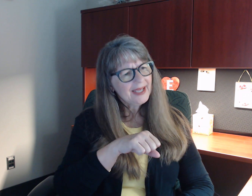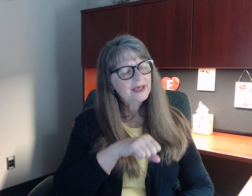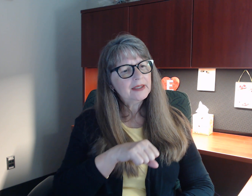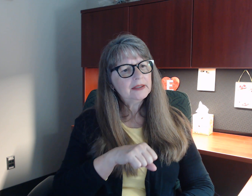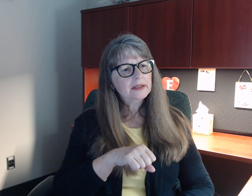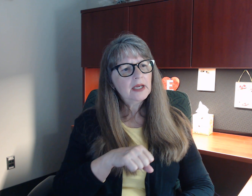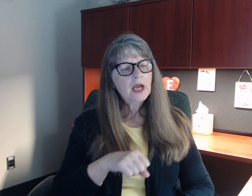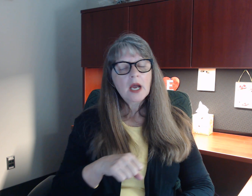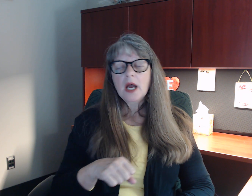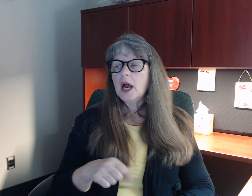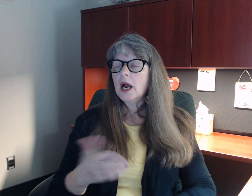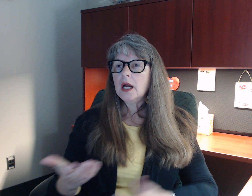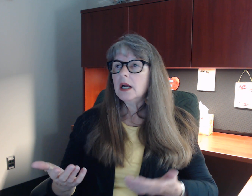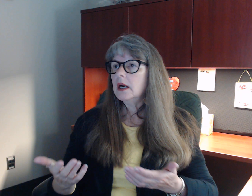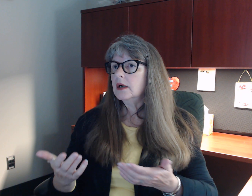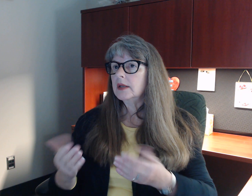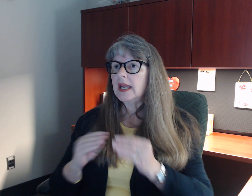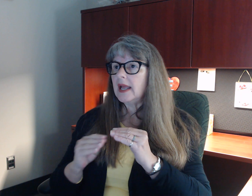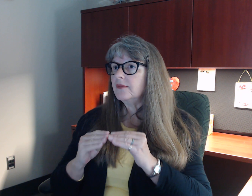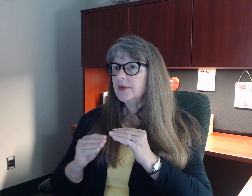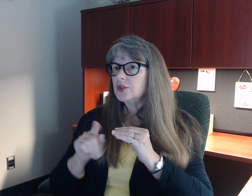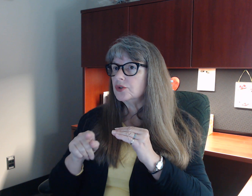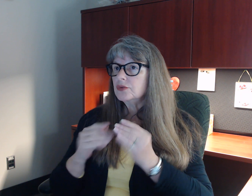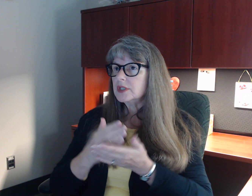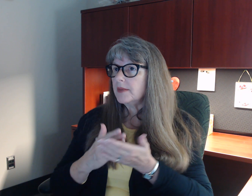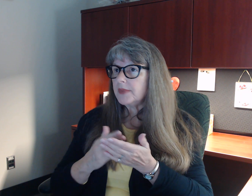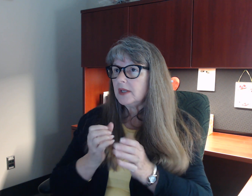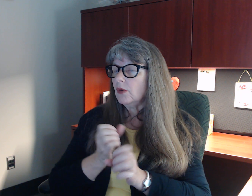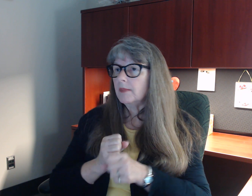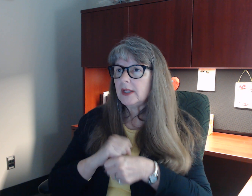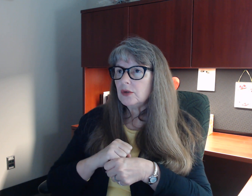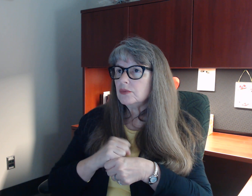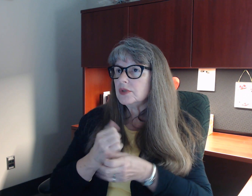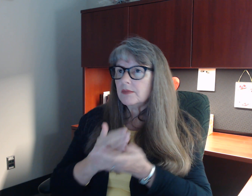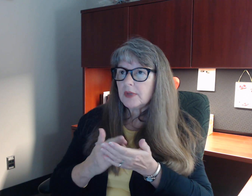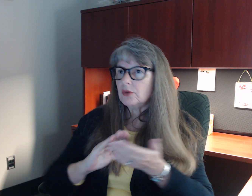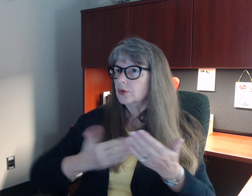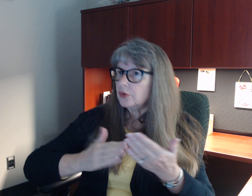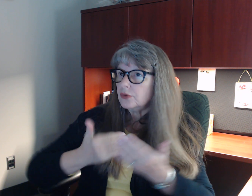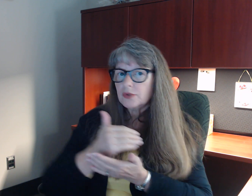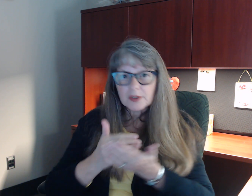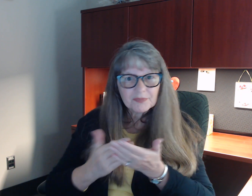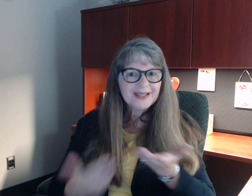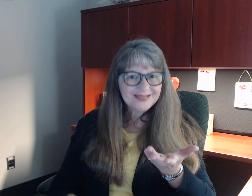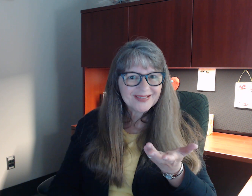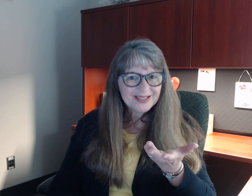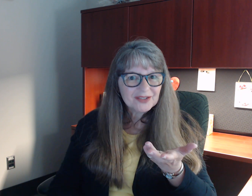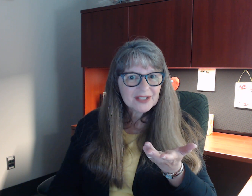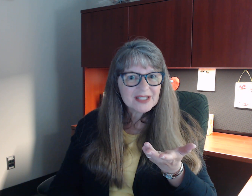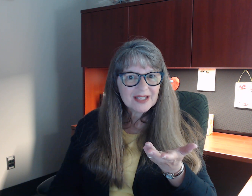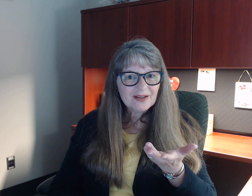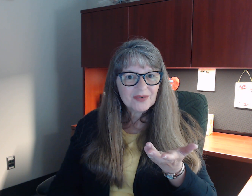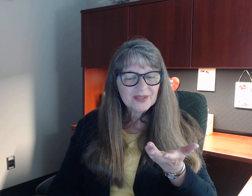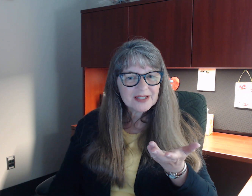Yeah. Can I fix you something or make you something or cook you something, right? You could say different things like